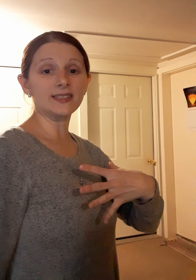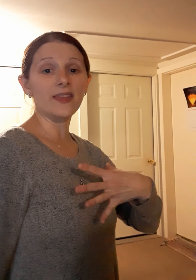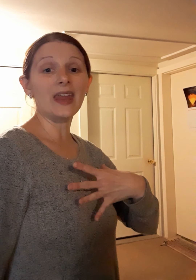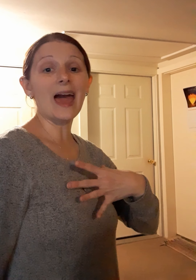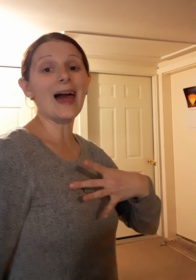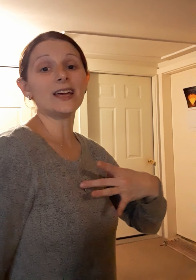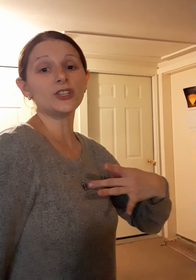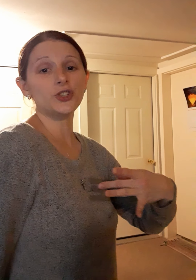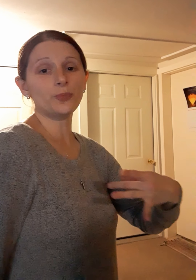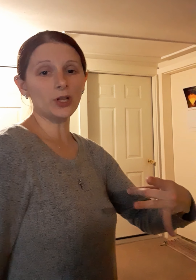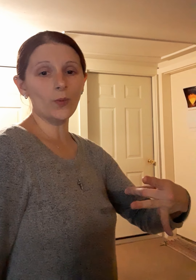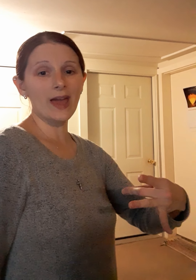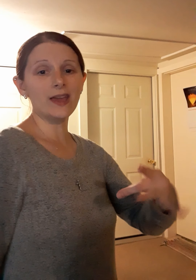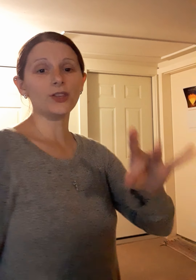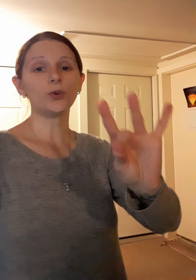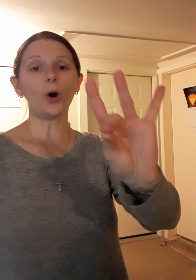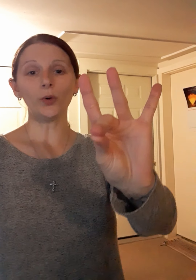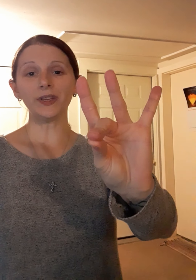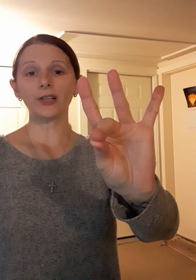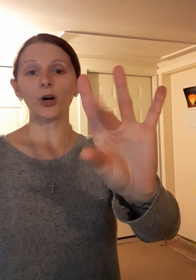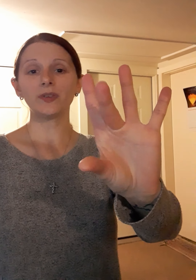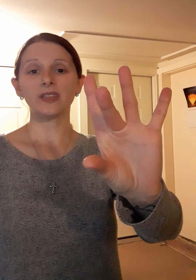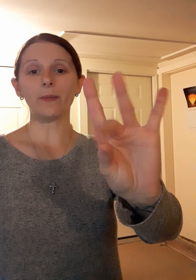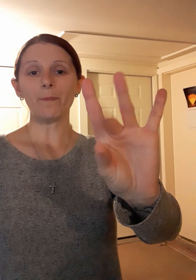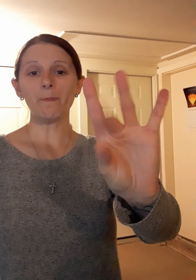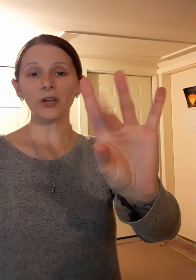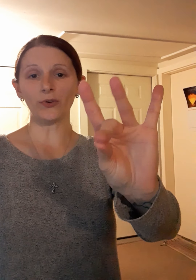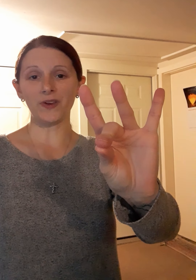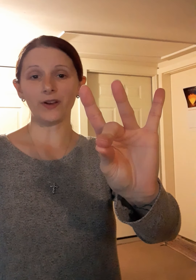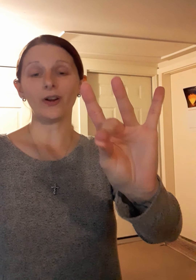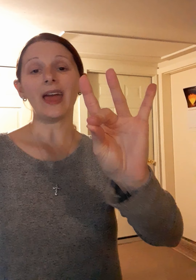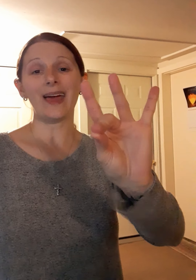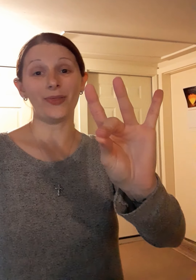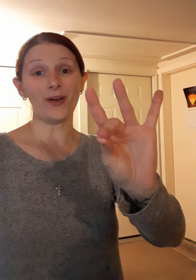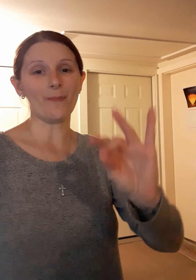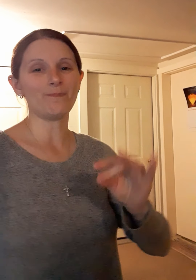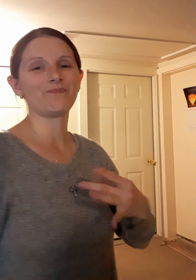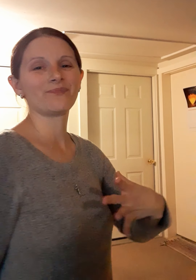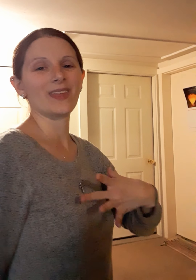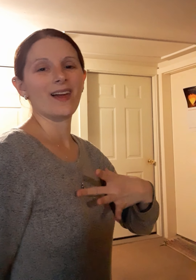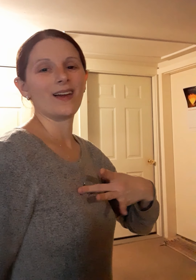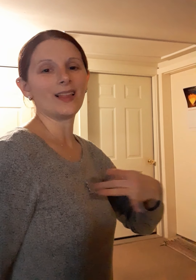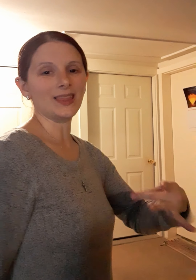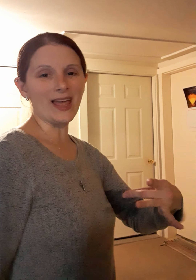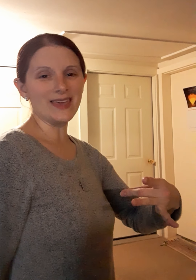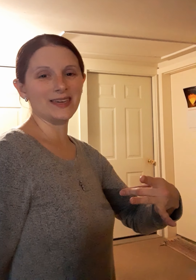and then as you pull away, you only close the middle finger and thumb. Like,